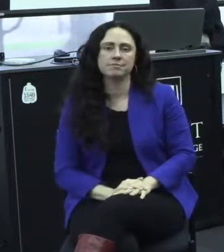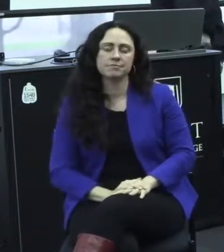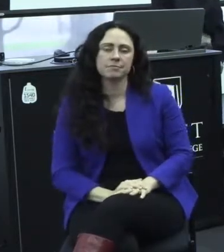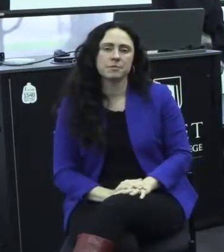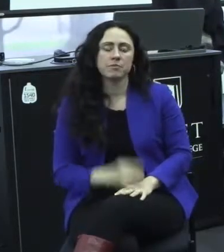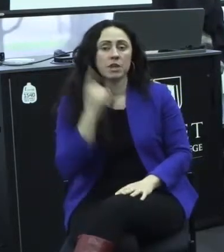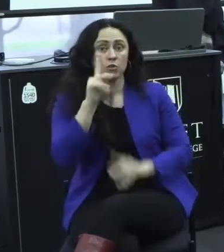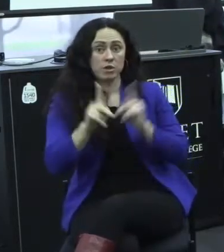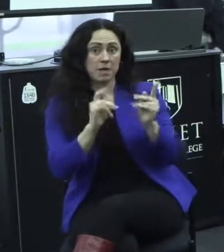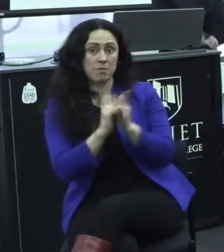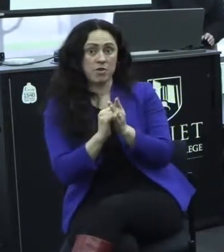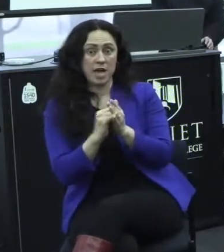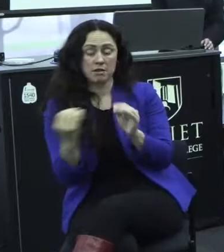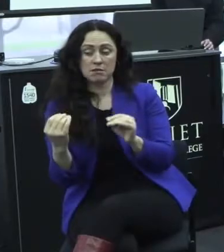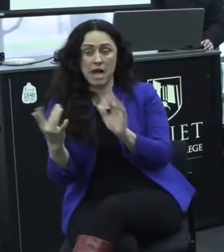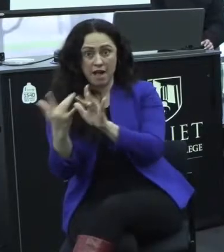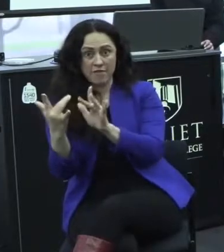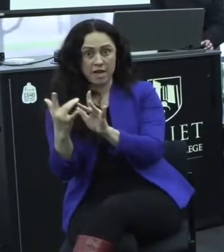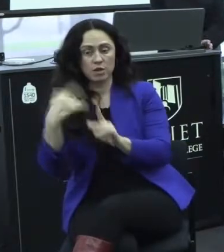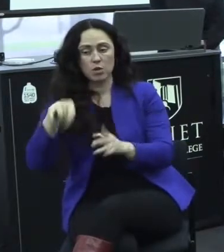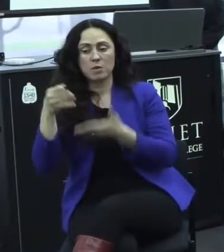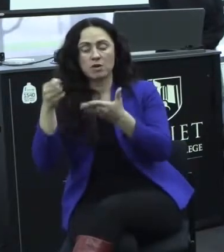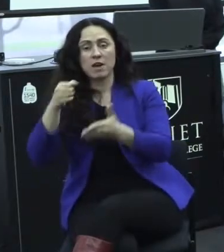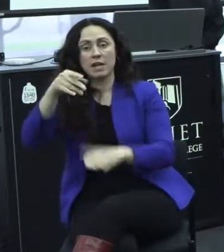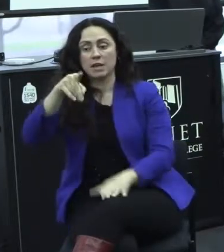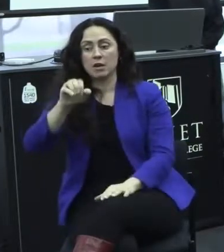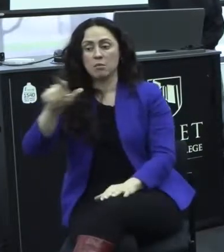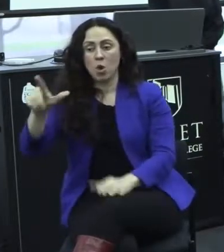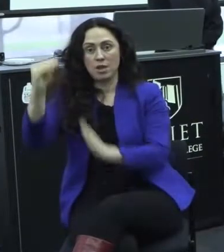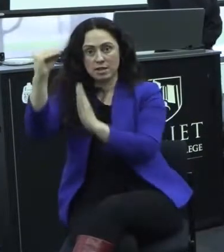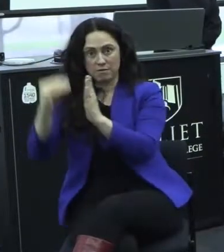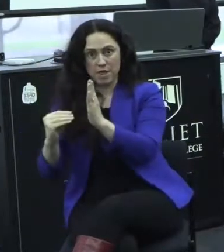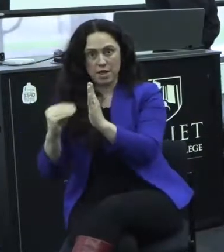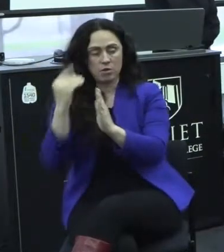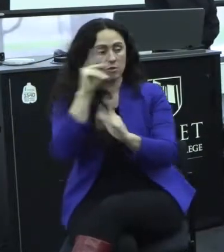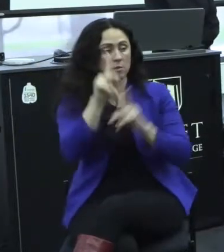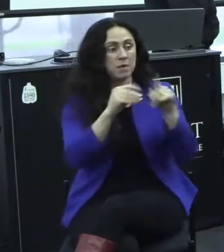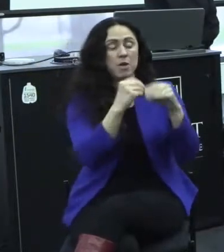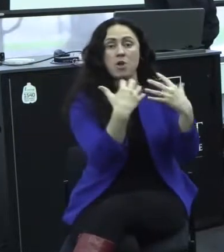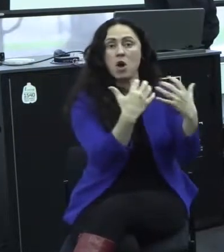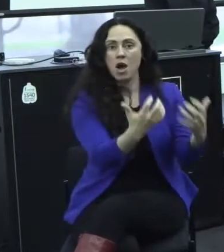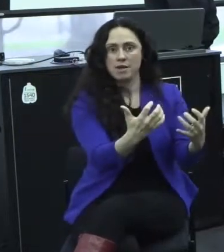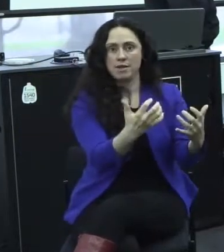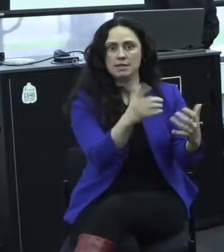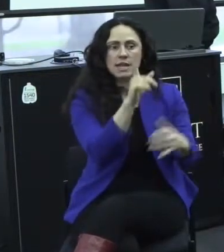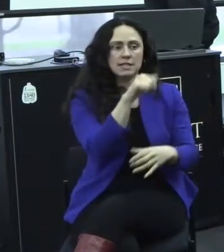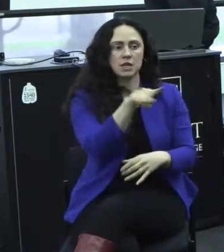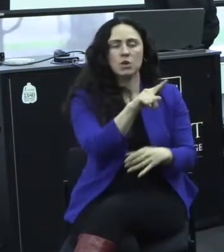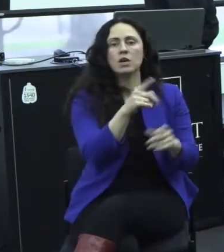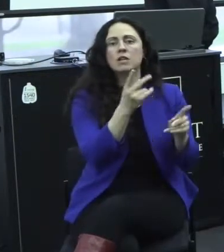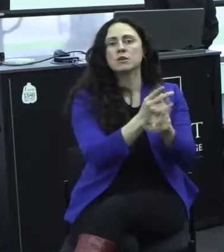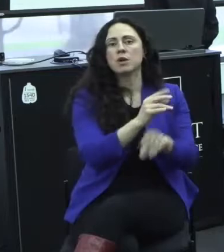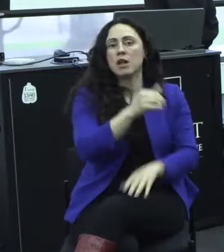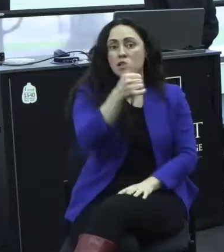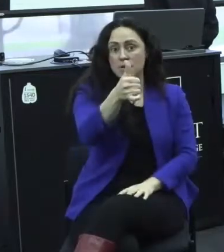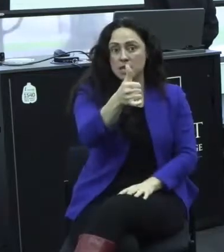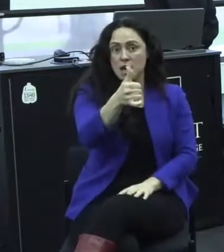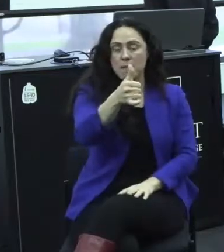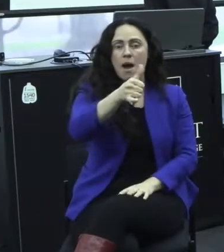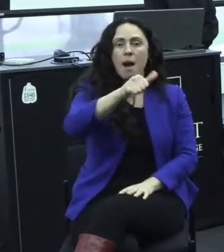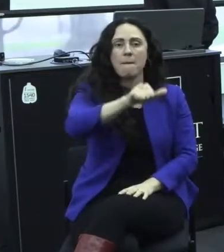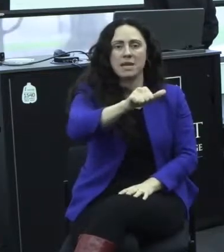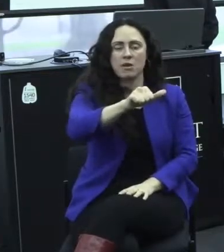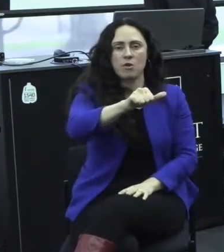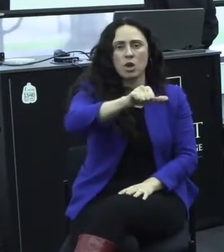For the people who are virtual, we provide a poll to fill out, and for those who are in the audience, we will ask you to put a thumbs up, a thumbs in the middle, and